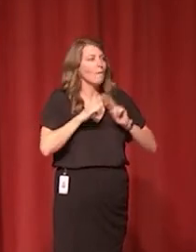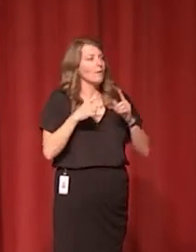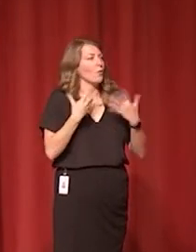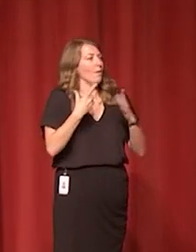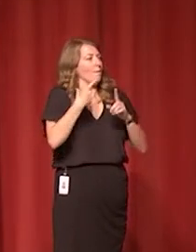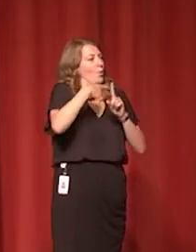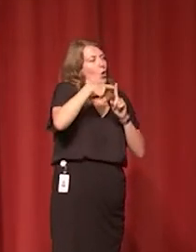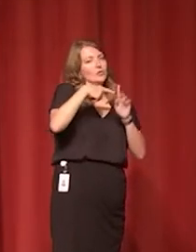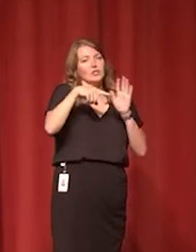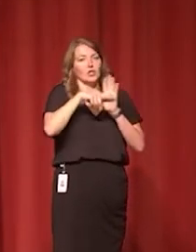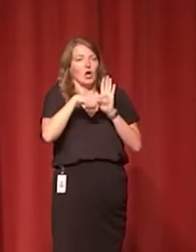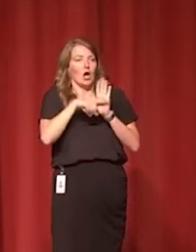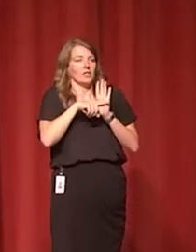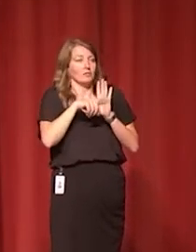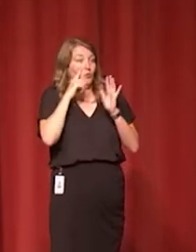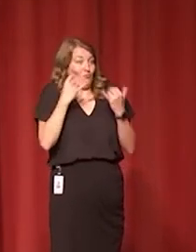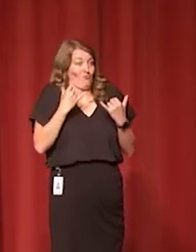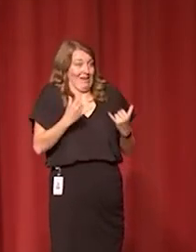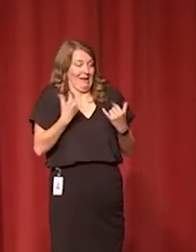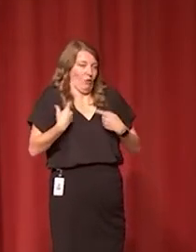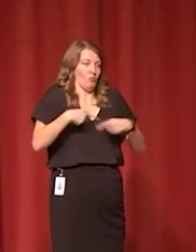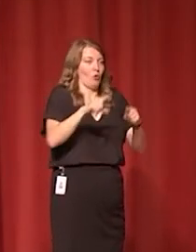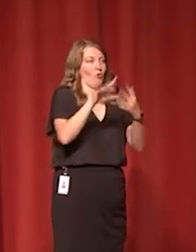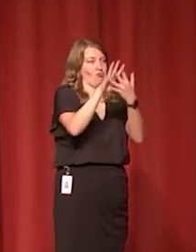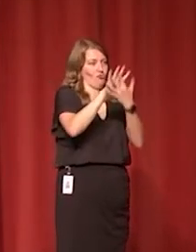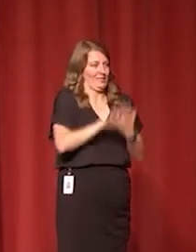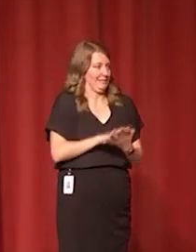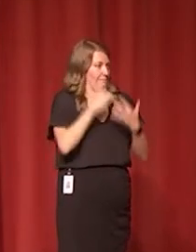cons of being tested now?